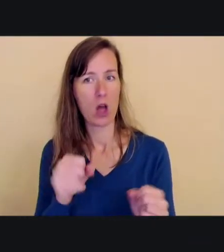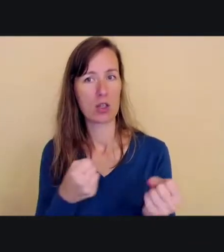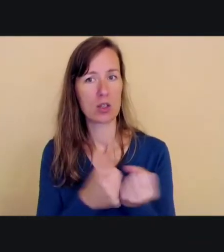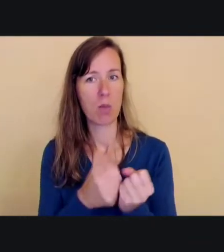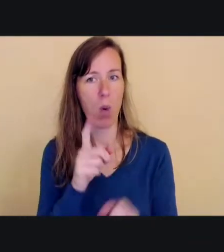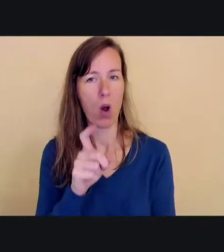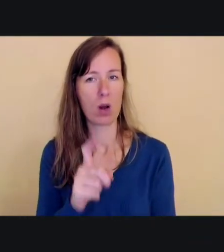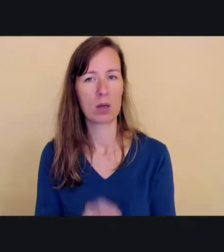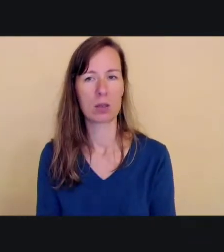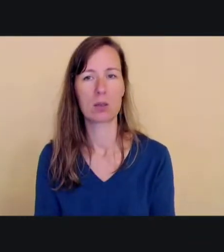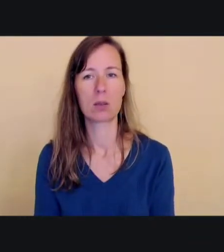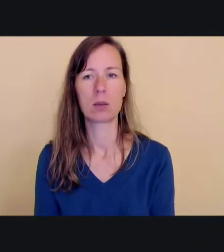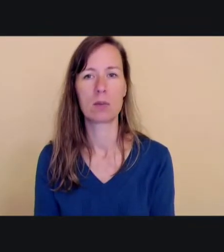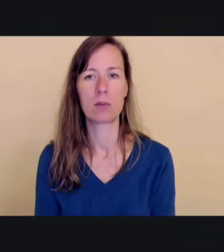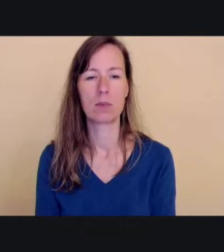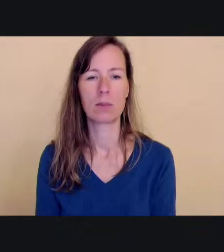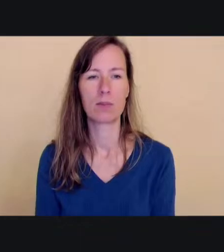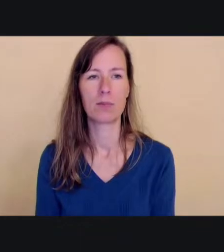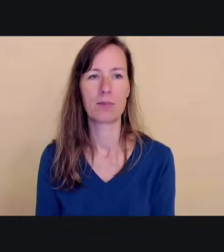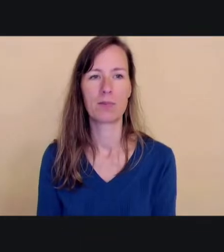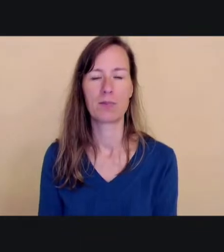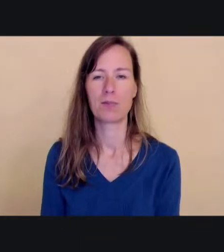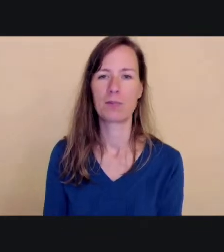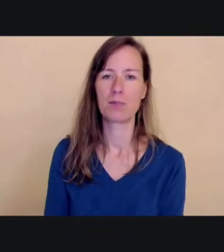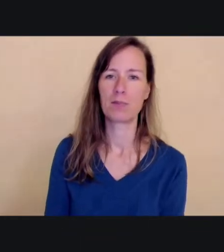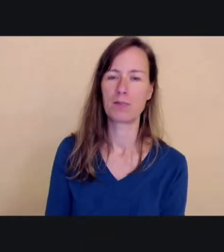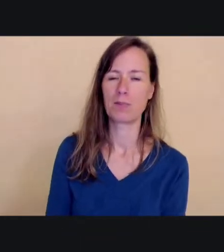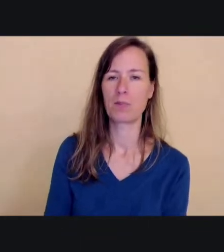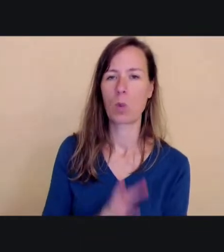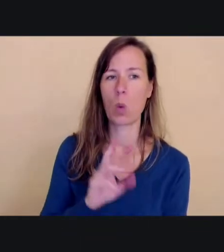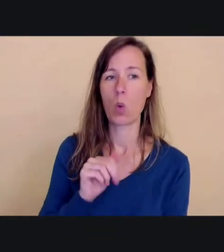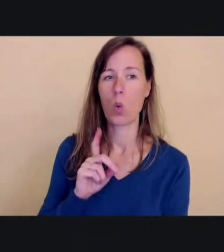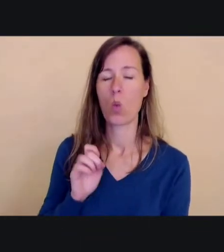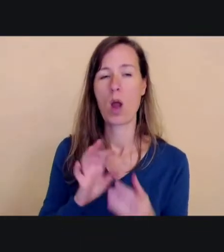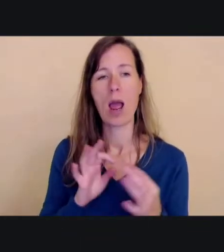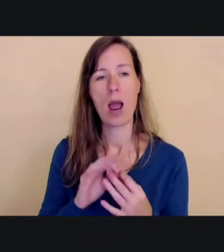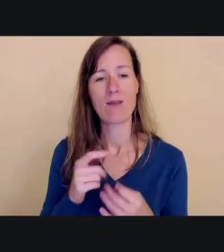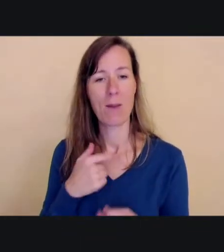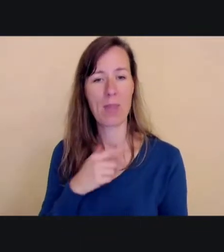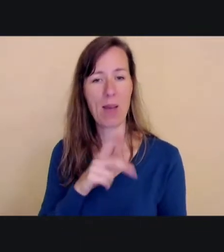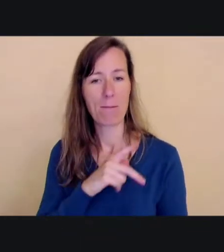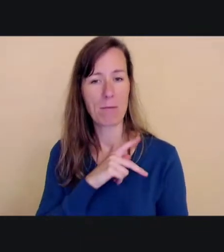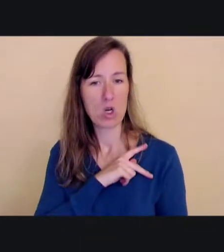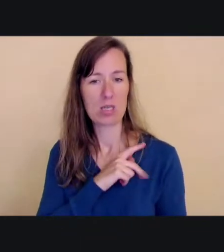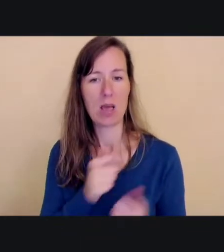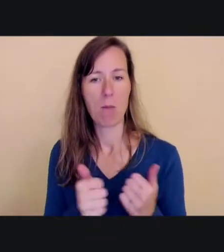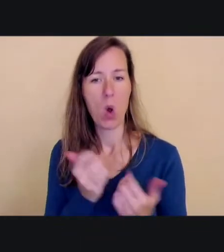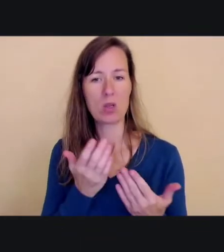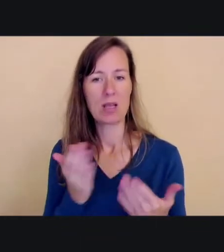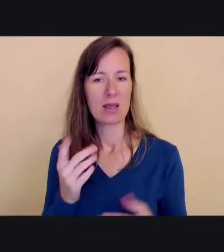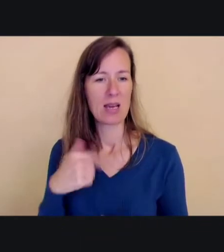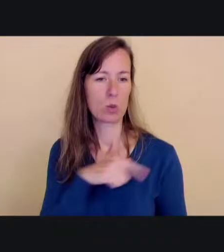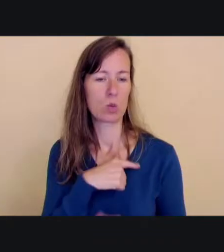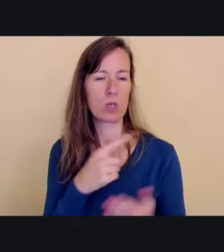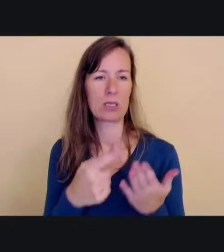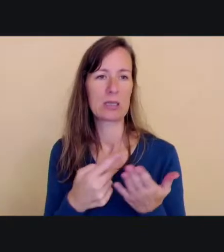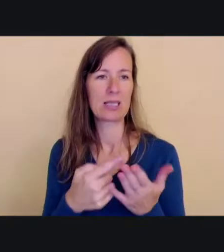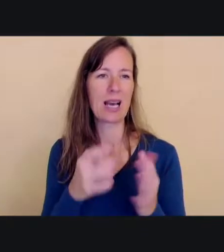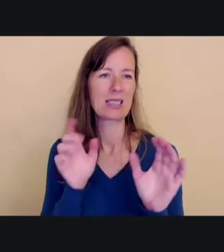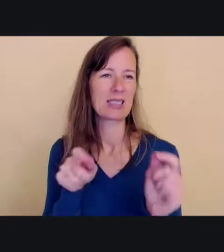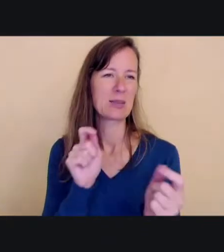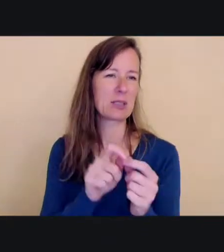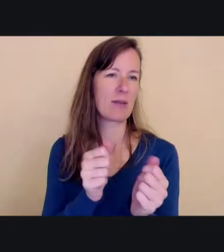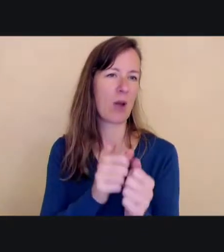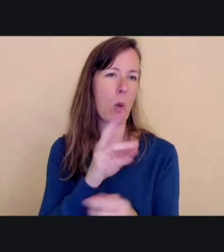For me personally, most of the things that were discussed dealt with Ward 1. We talked about, as